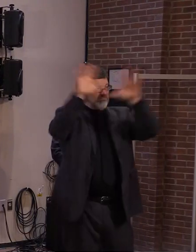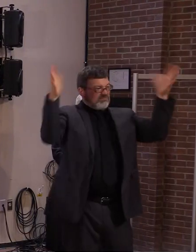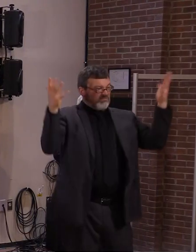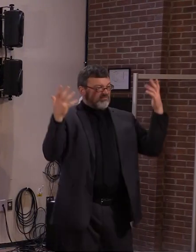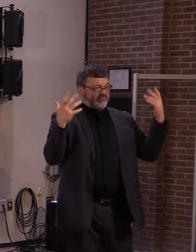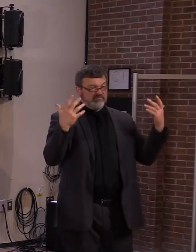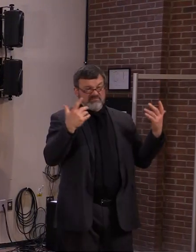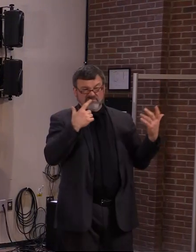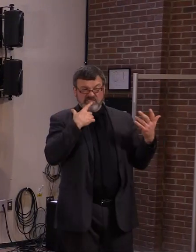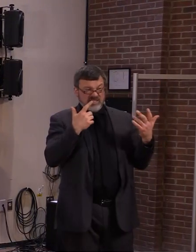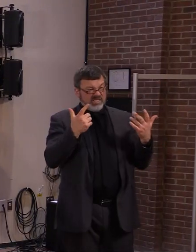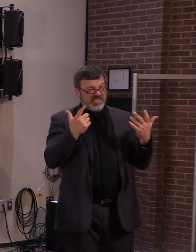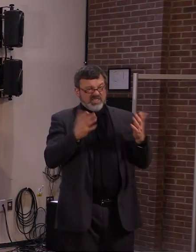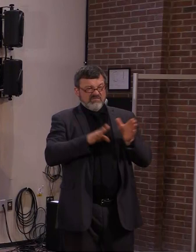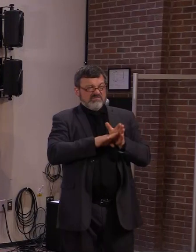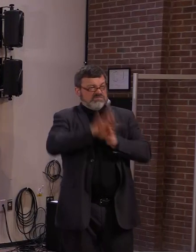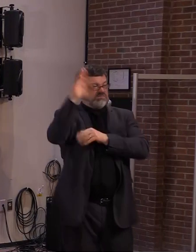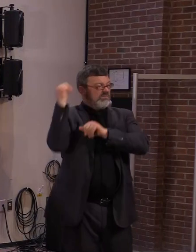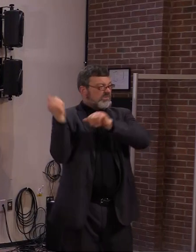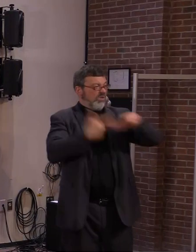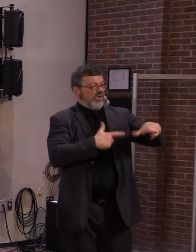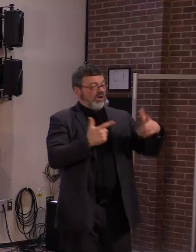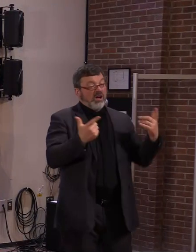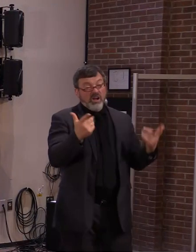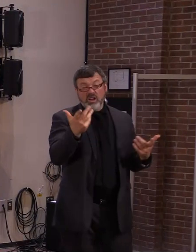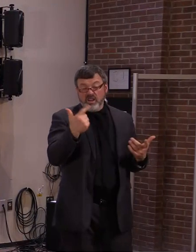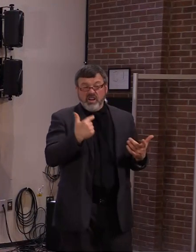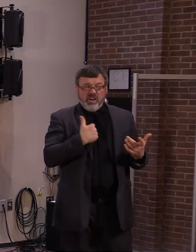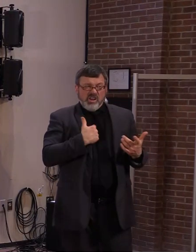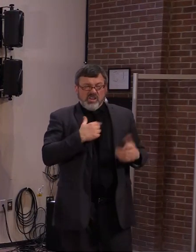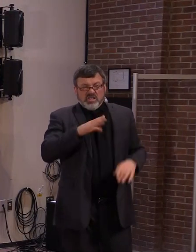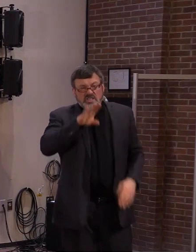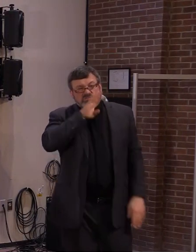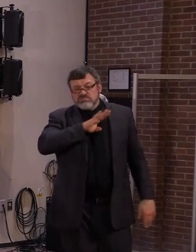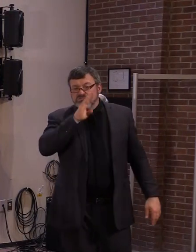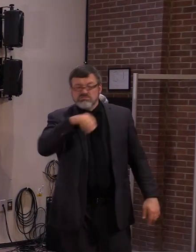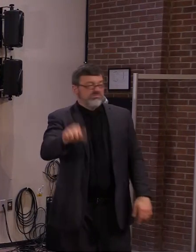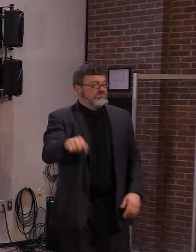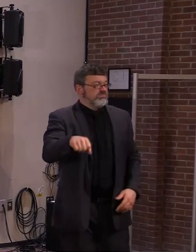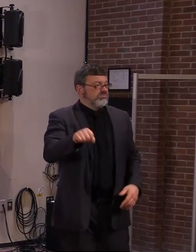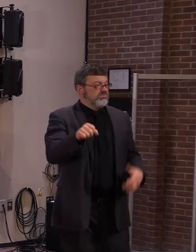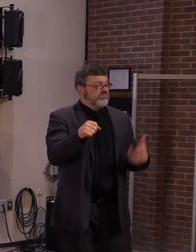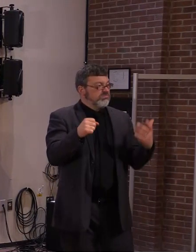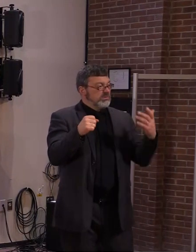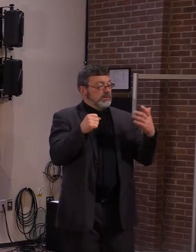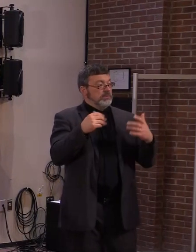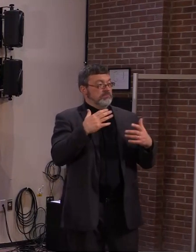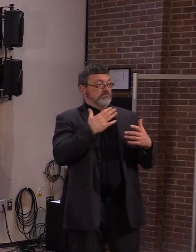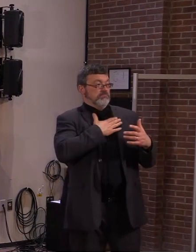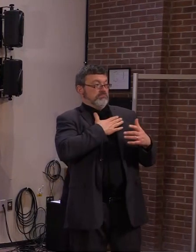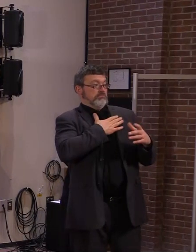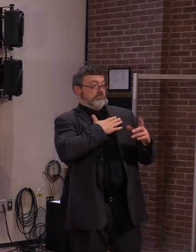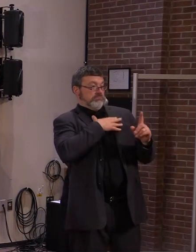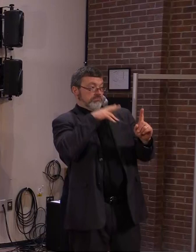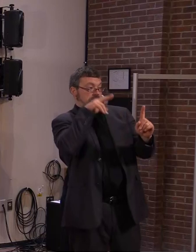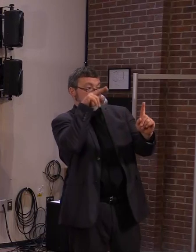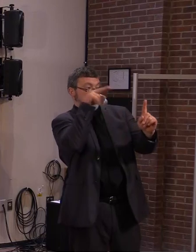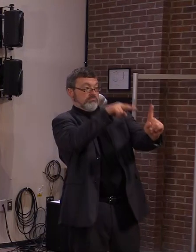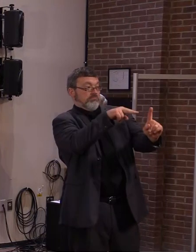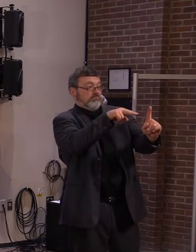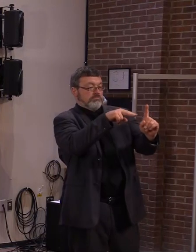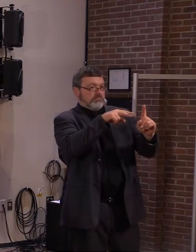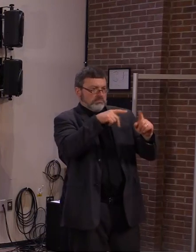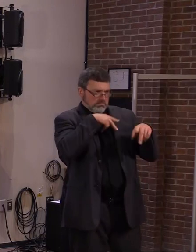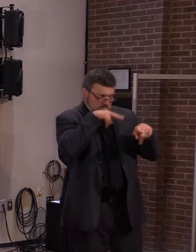it is frustrating, but from our standpoint, the case counts aren't what we're watching. We need to continue to watch